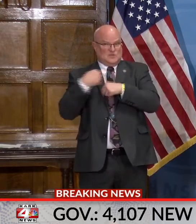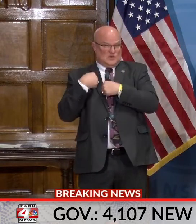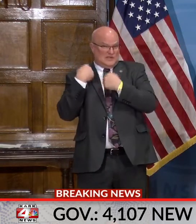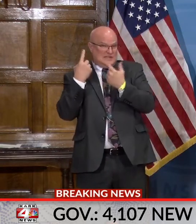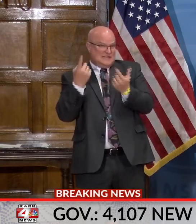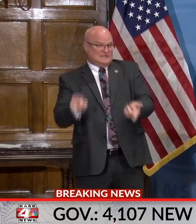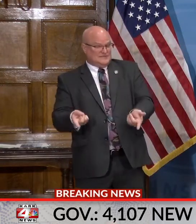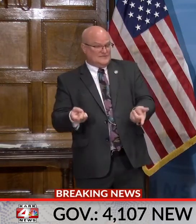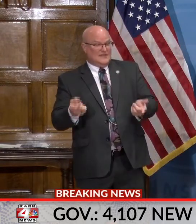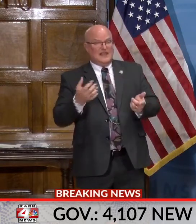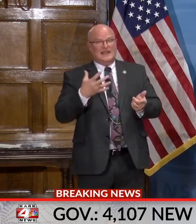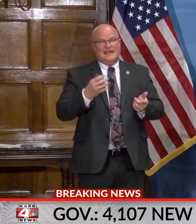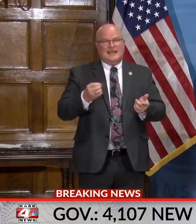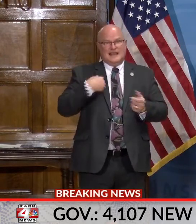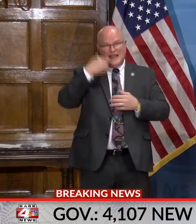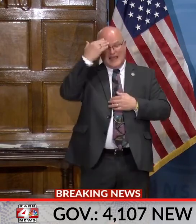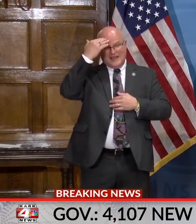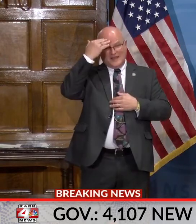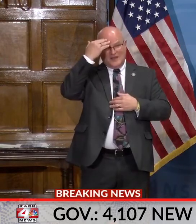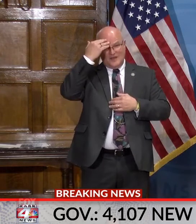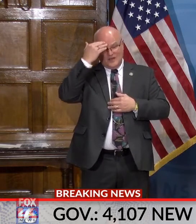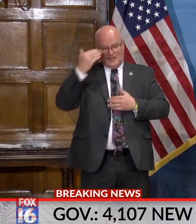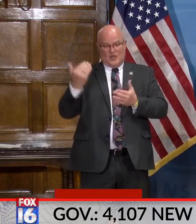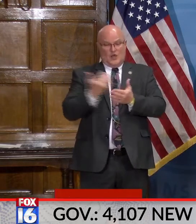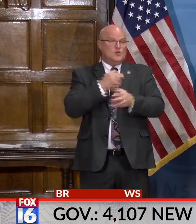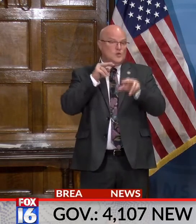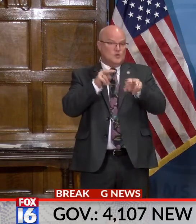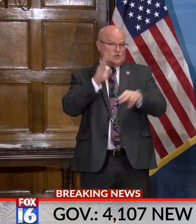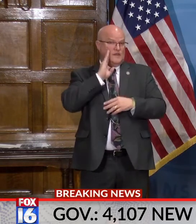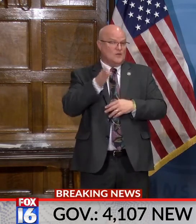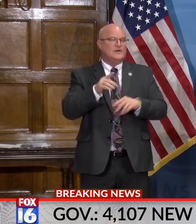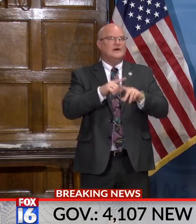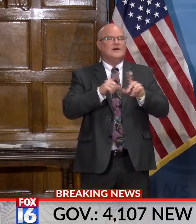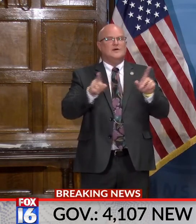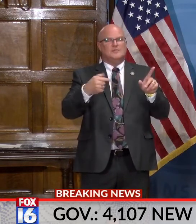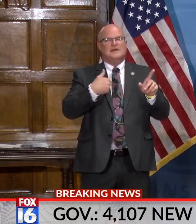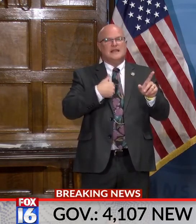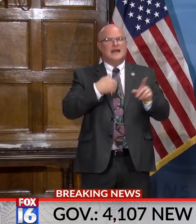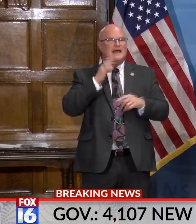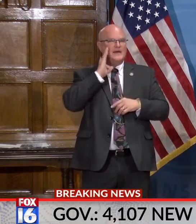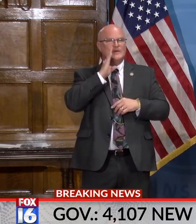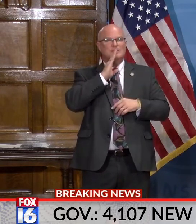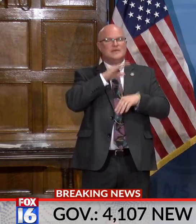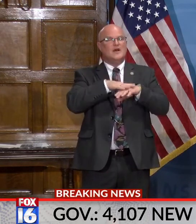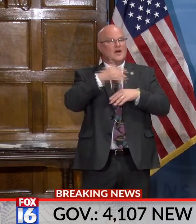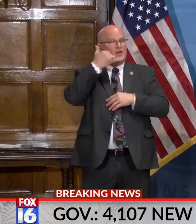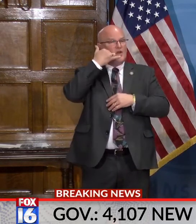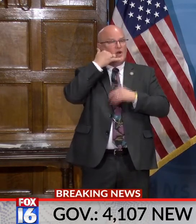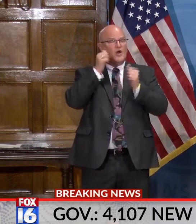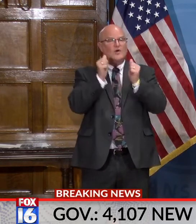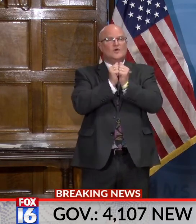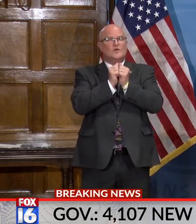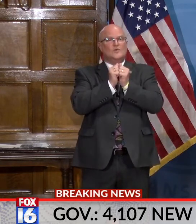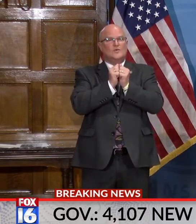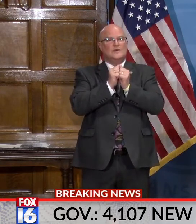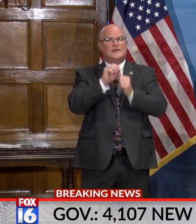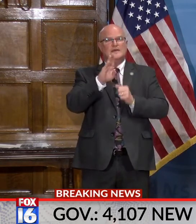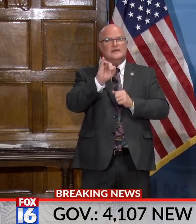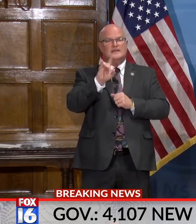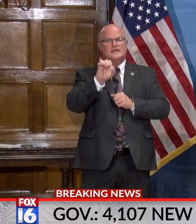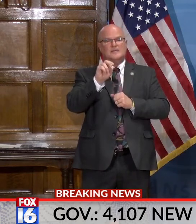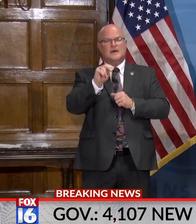and I know they'll take a fresh look at it. I will be on a call with the Biden